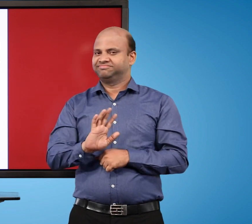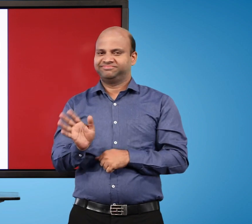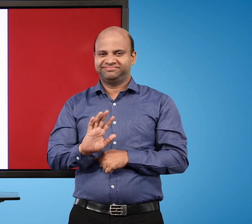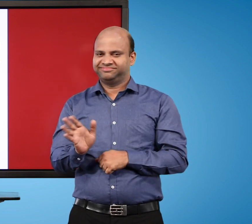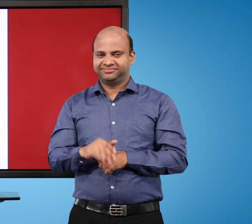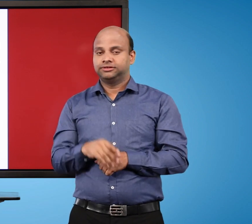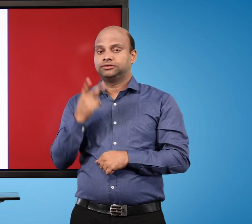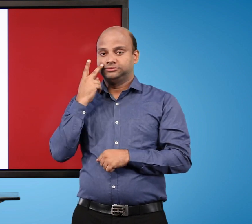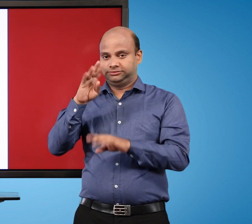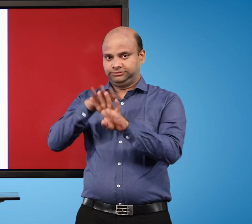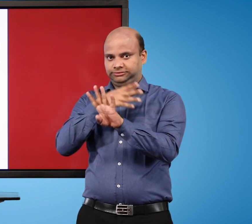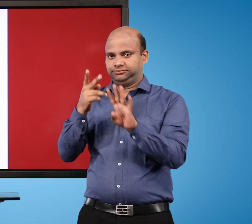No. Observe the table here.